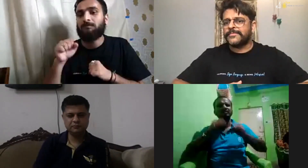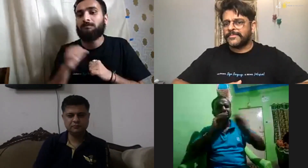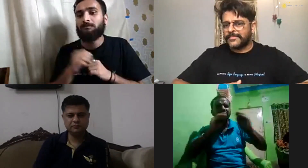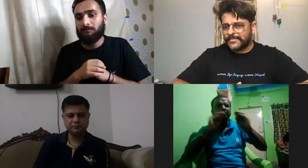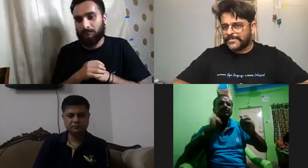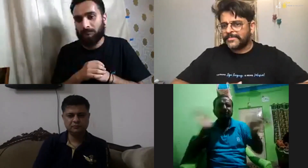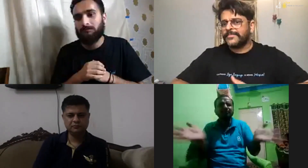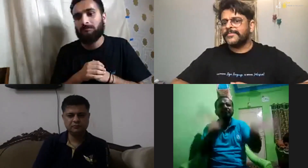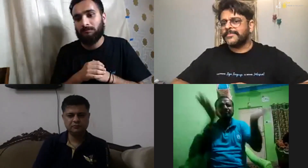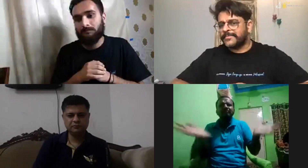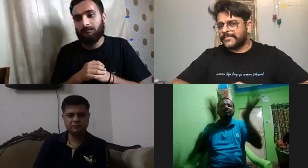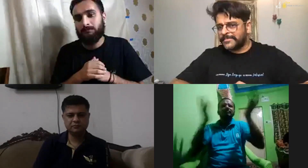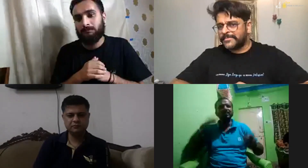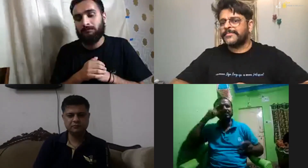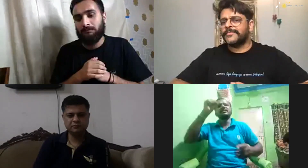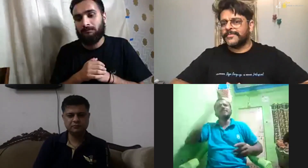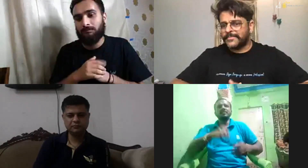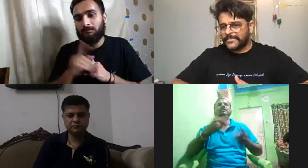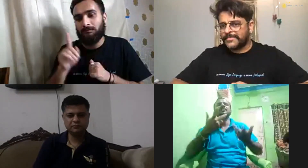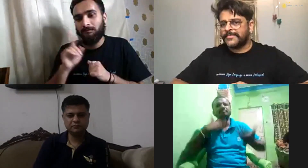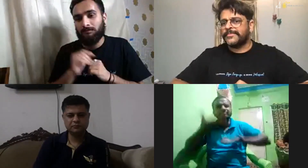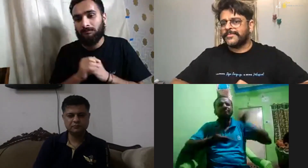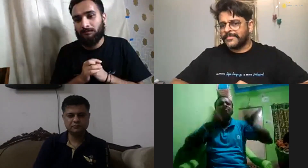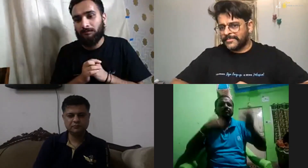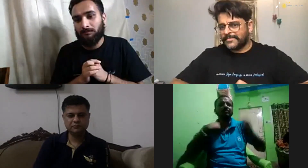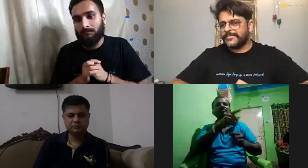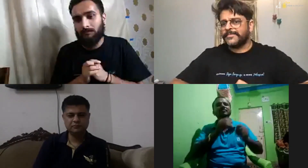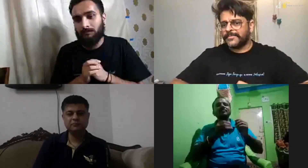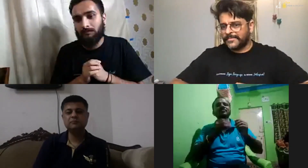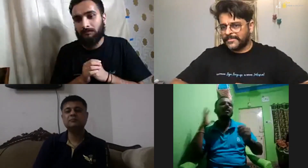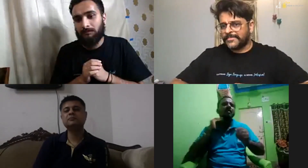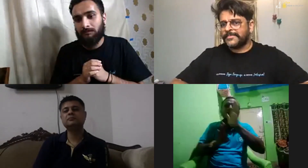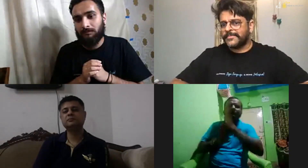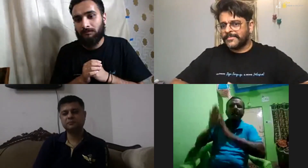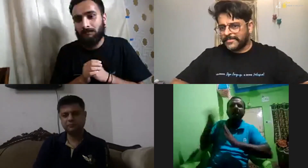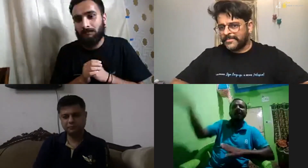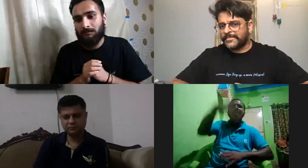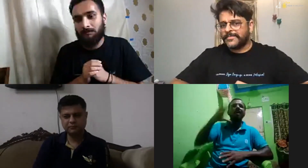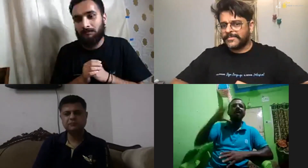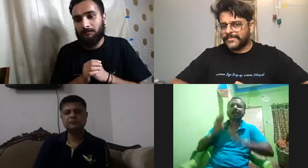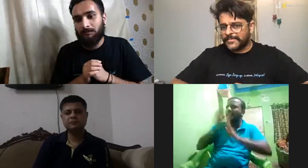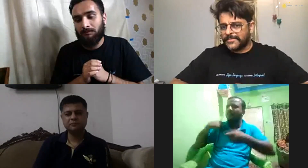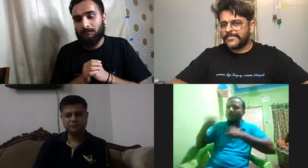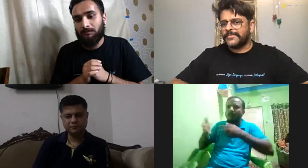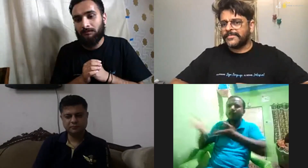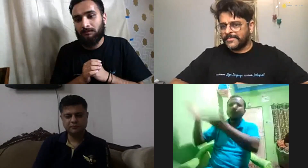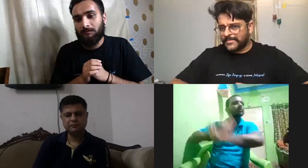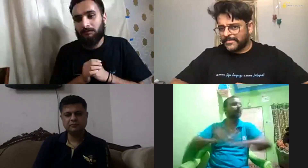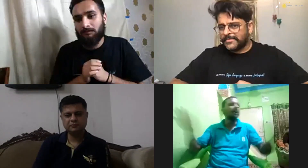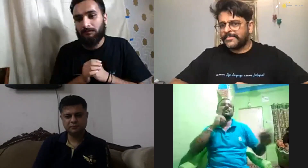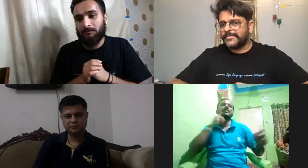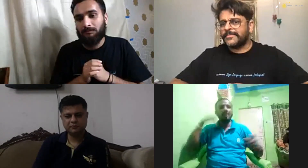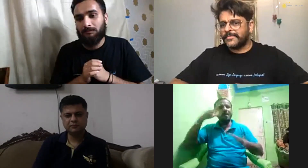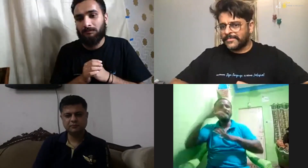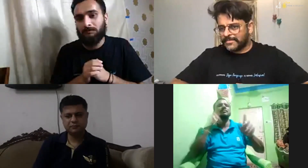really supportive. Some people really wish well and encourage us, which is, really great. And how,